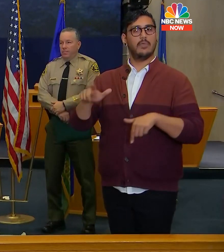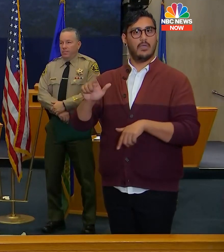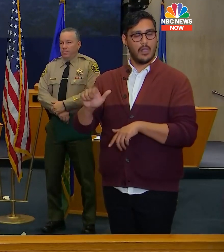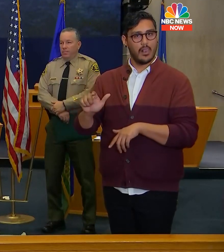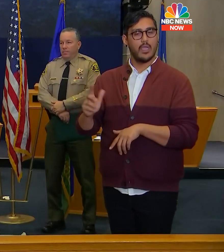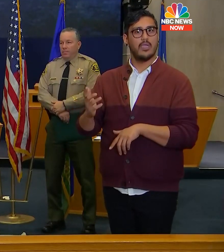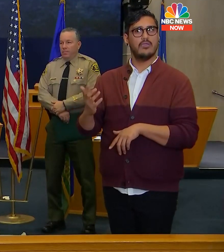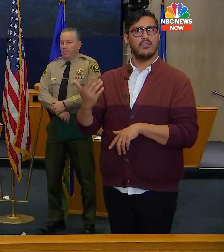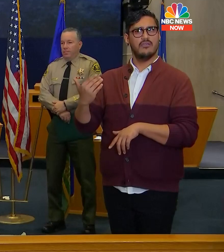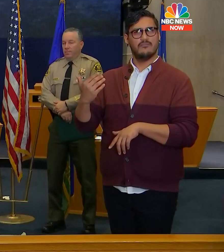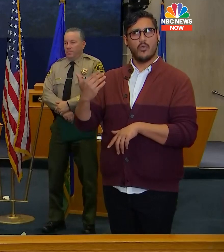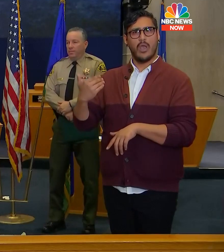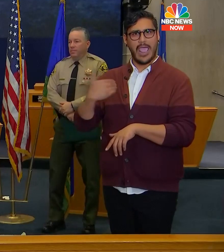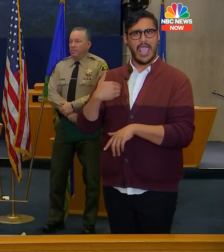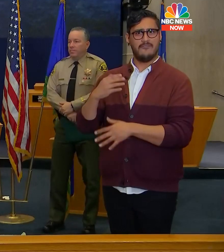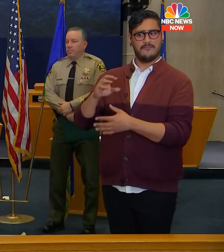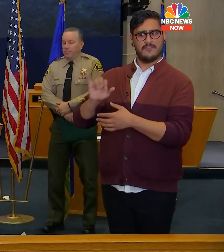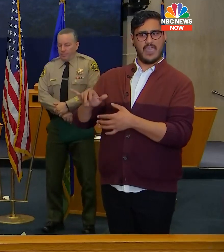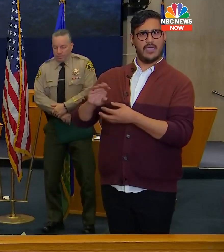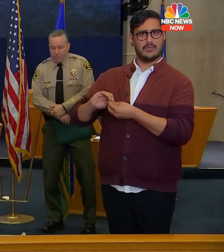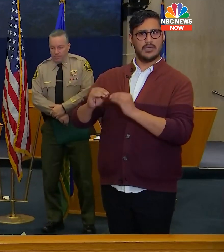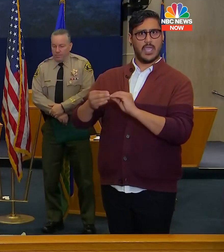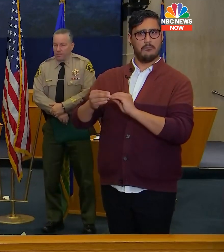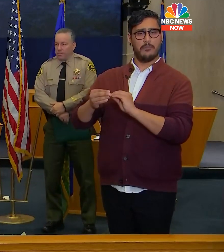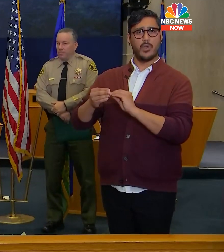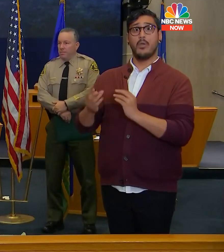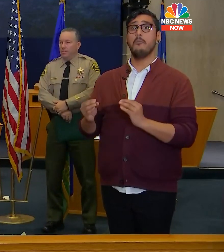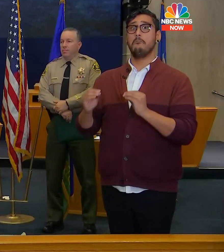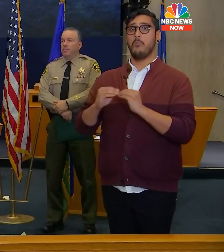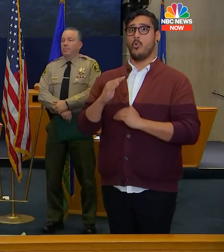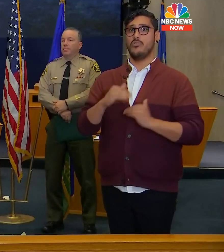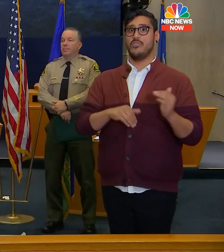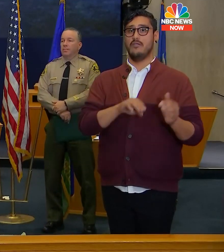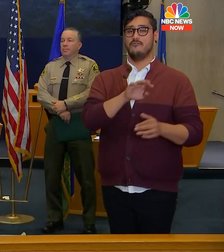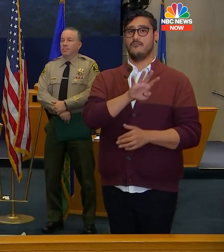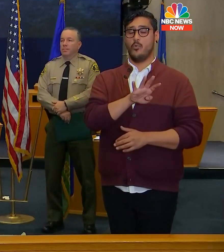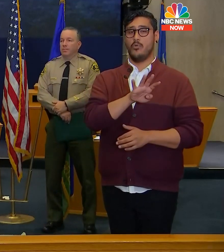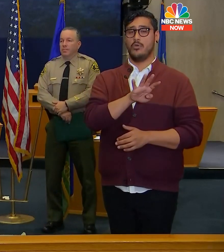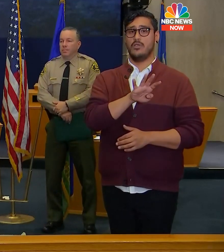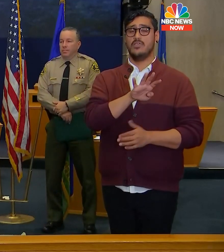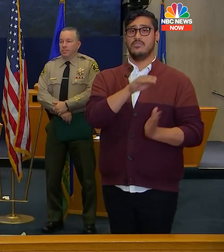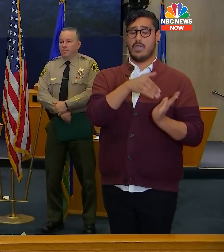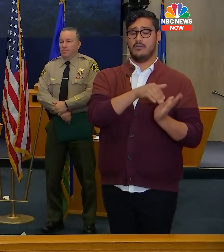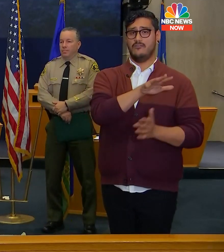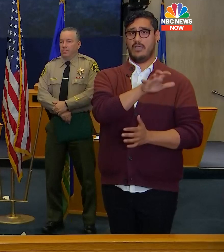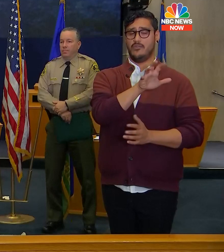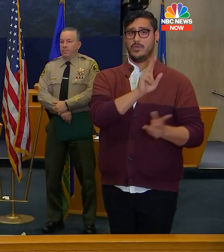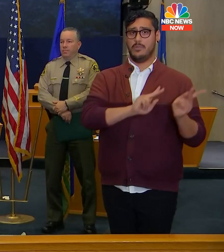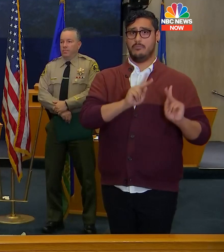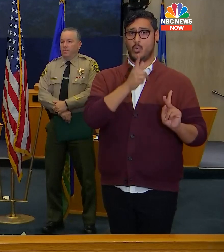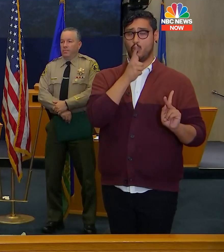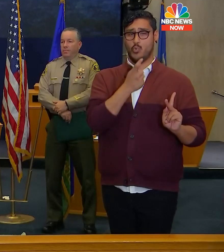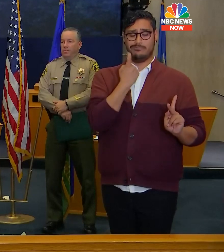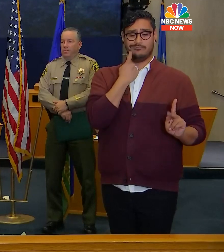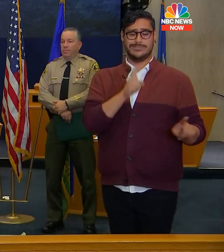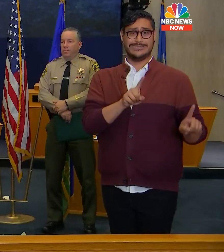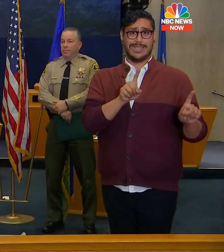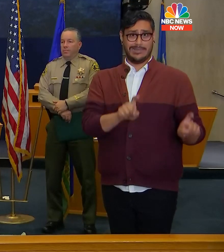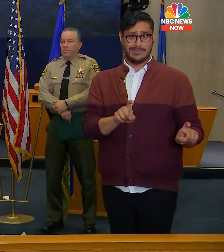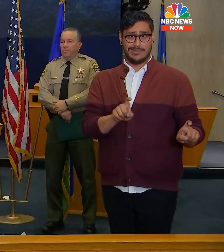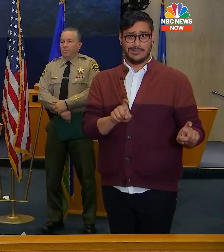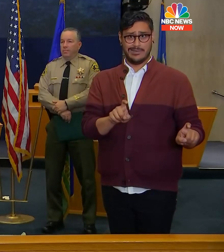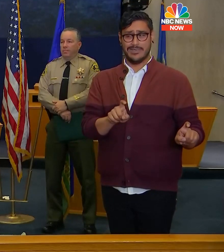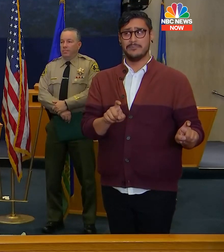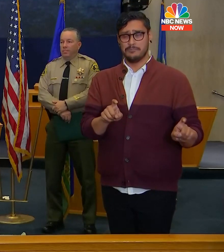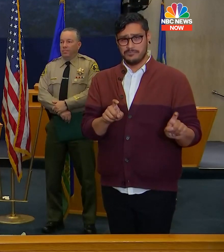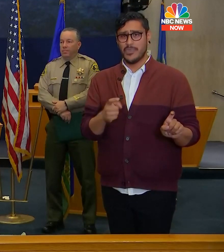number be significantly higher than the 4,500 people who have been tested to date. As I've noted over the last weeks, we've sort